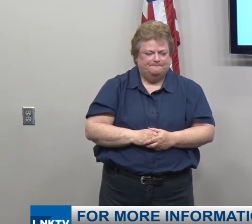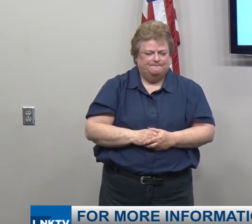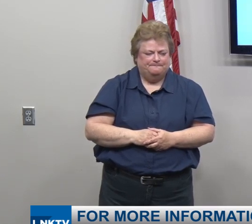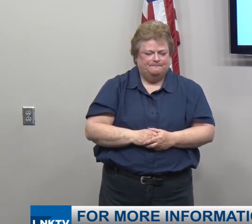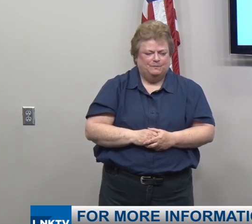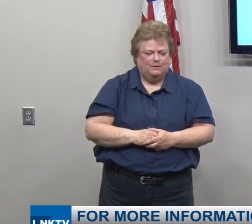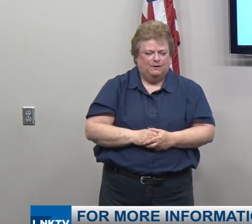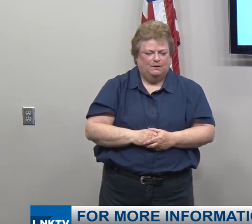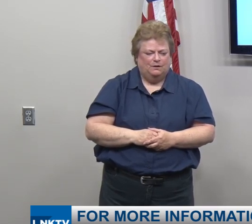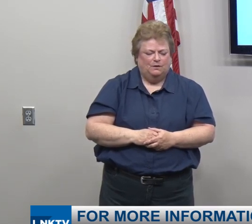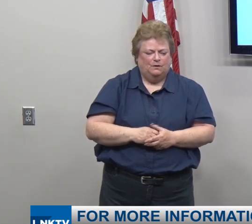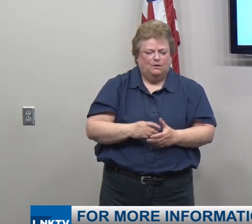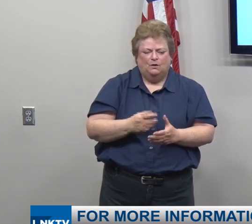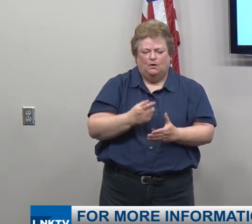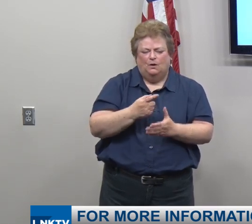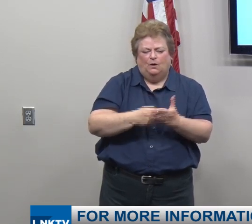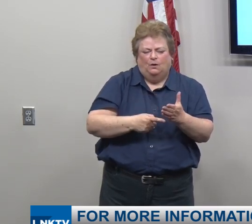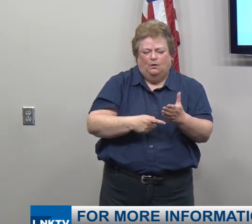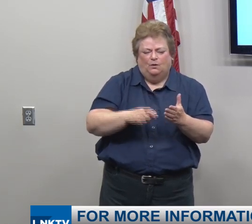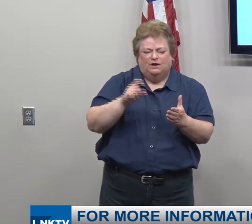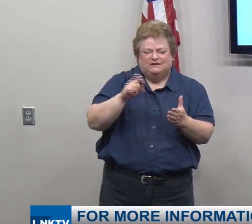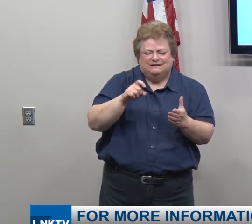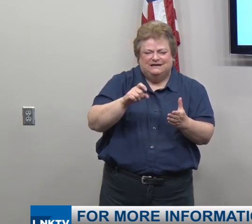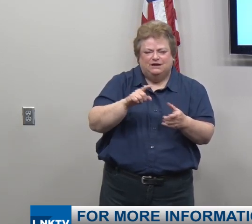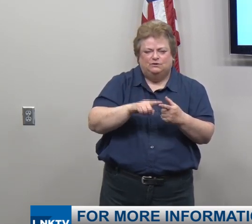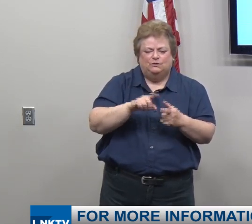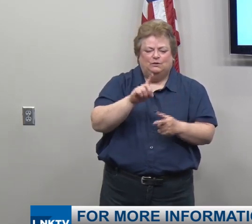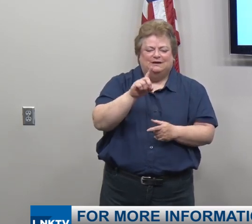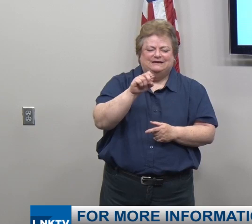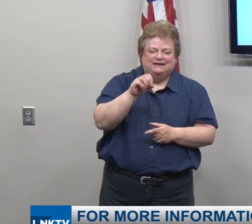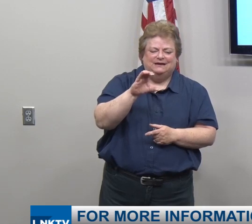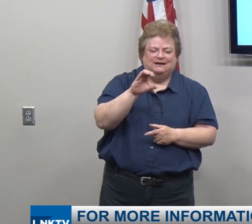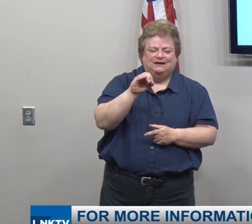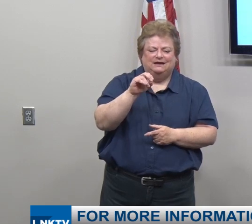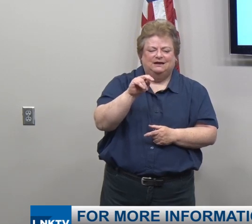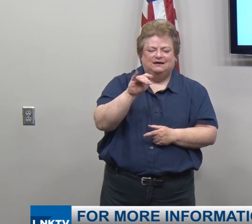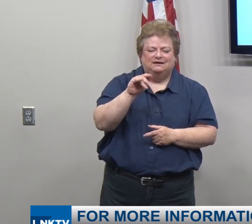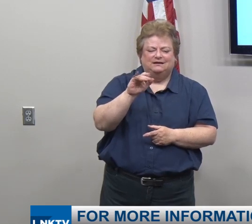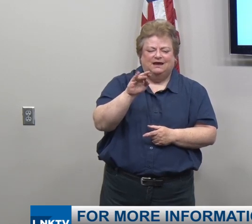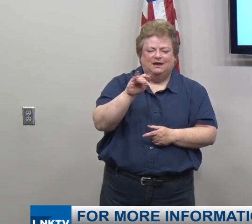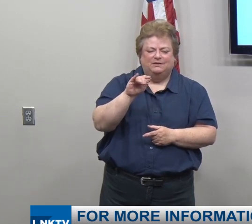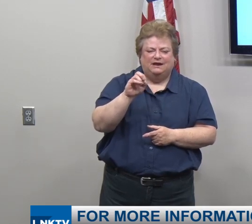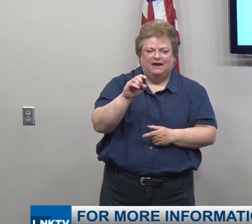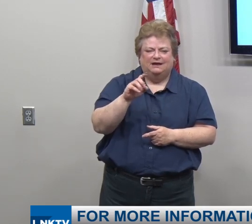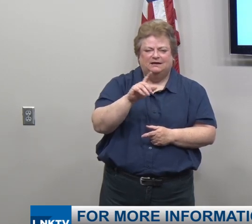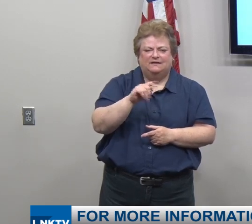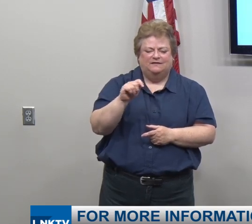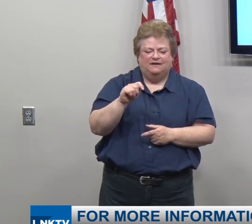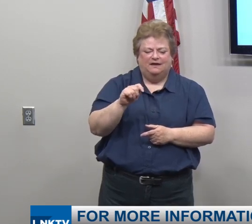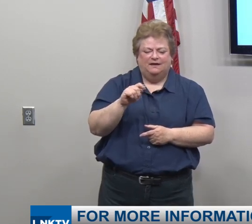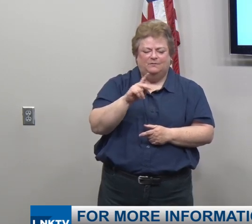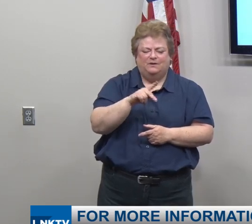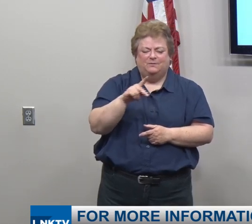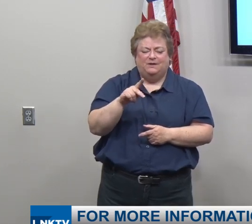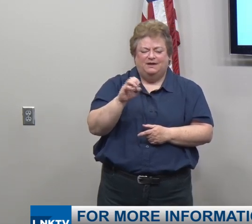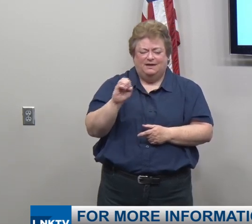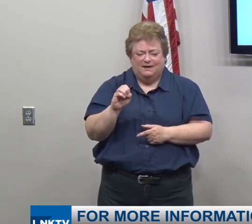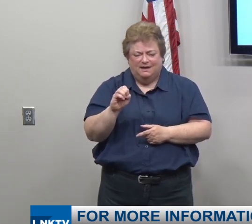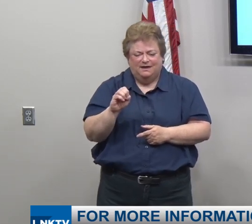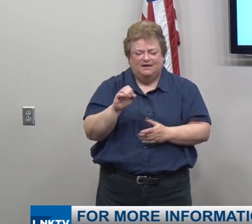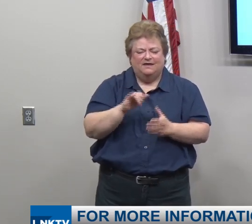What is the need to kind of decontaminate the personal protective equipment that the city has?